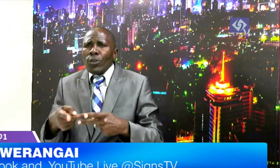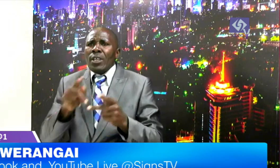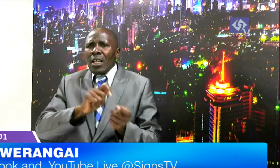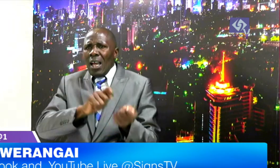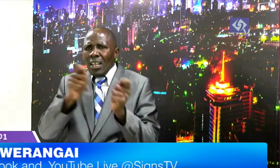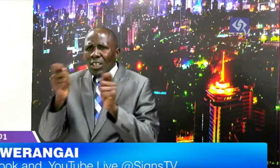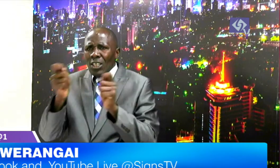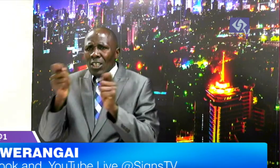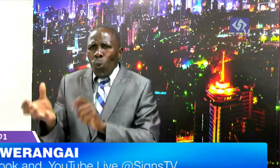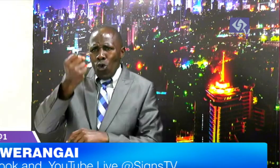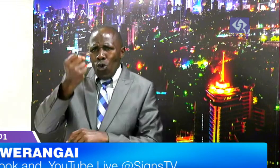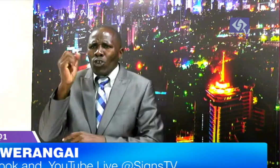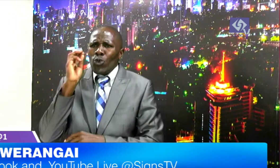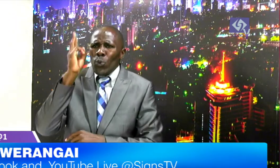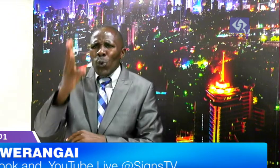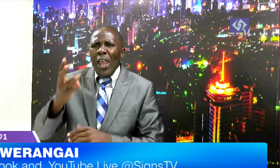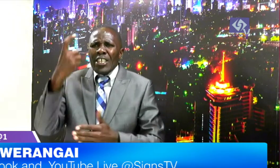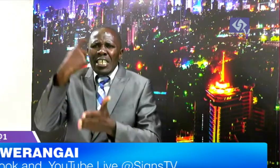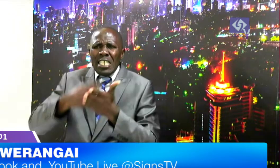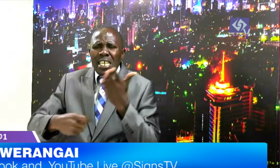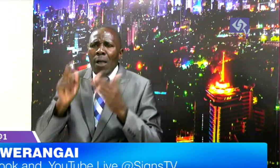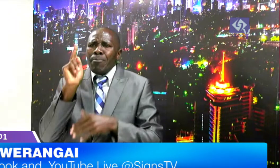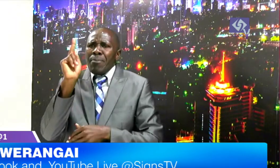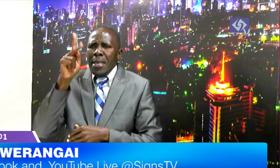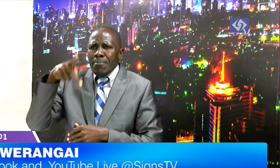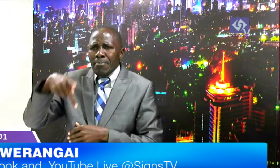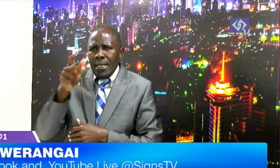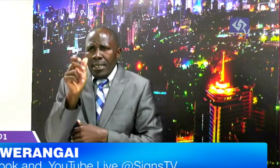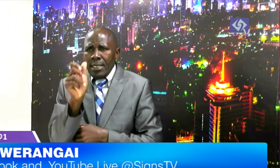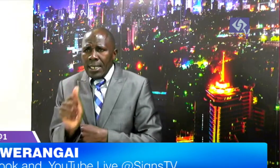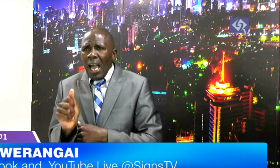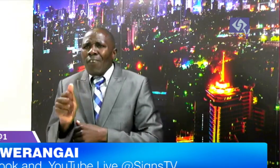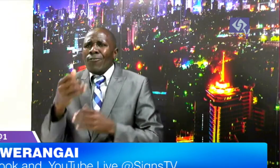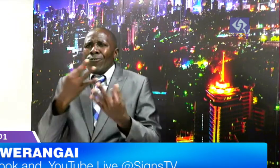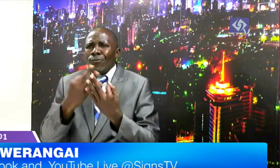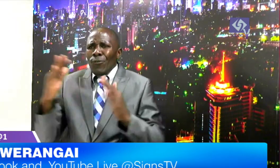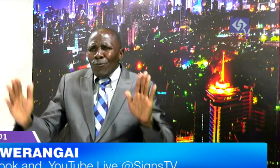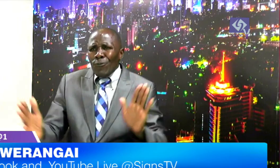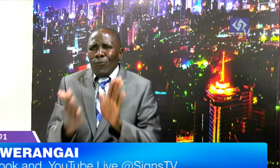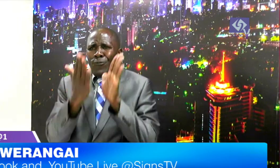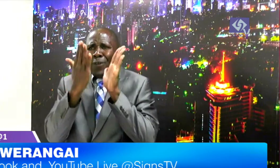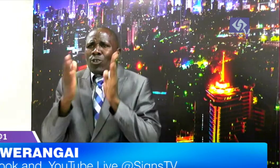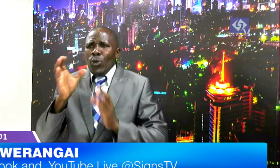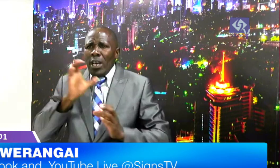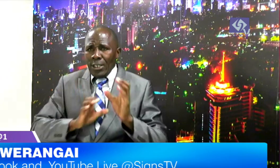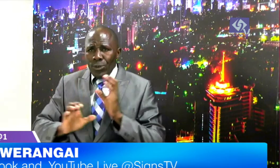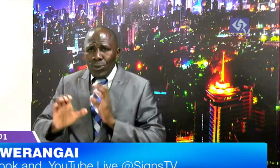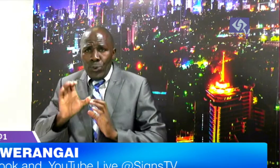from import taxes, while those exceeding this threshold will be taxed.